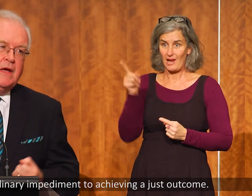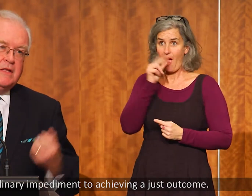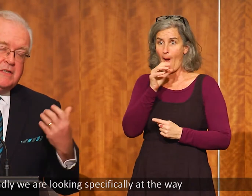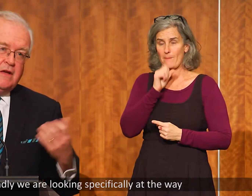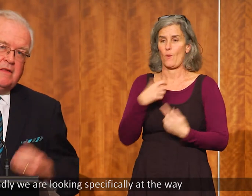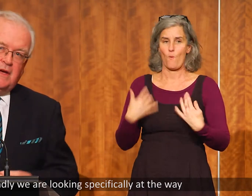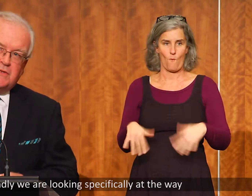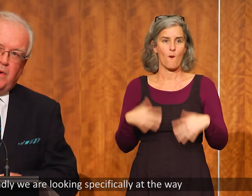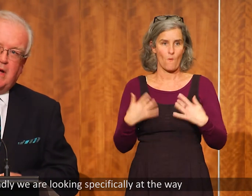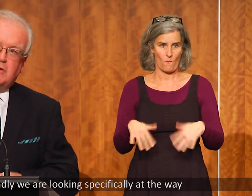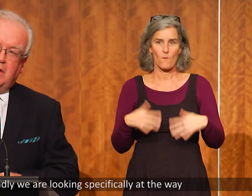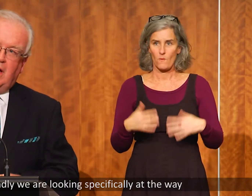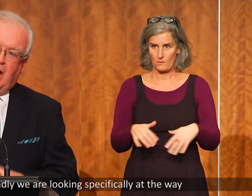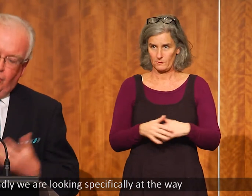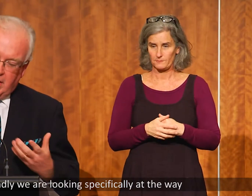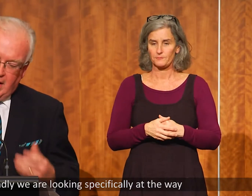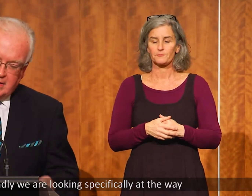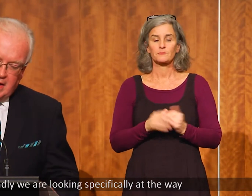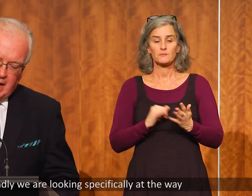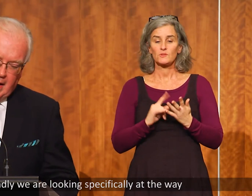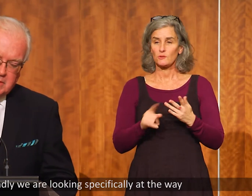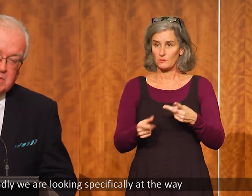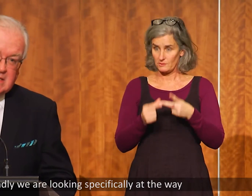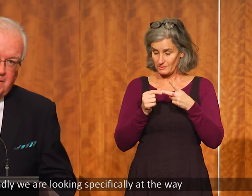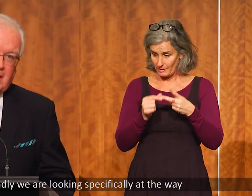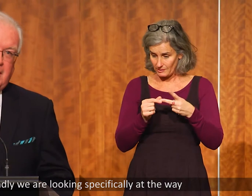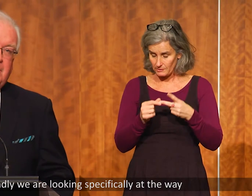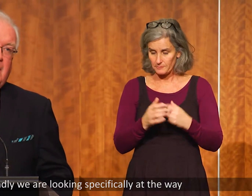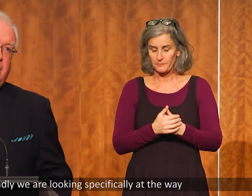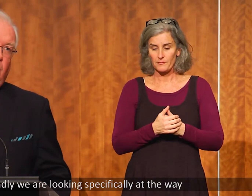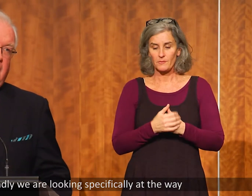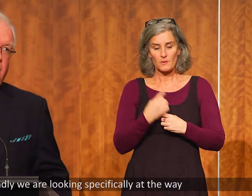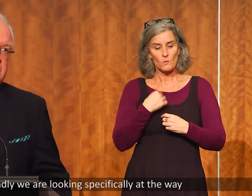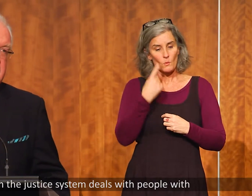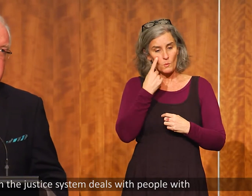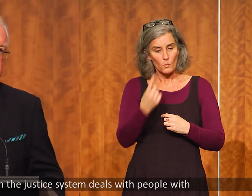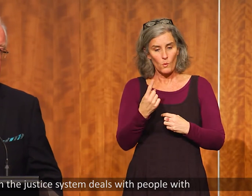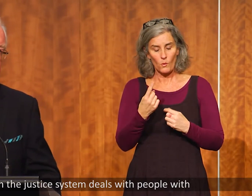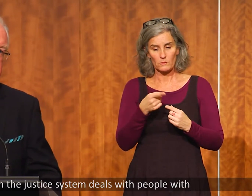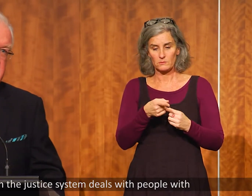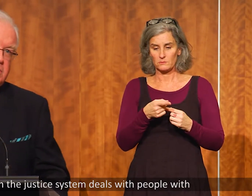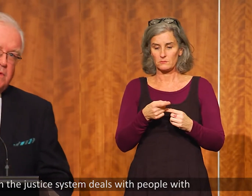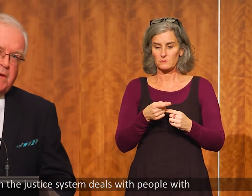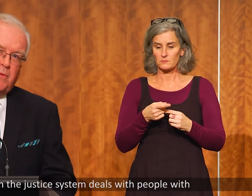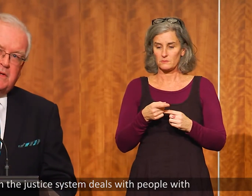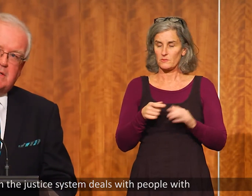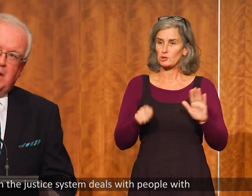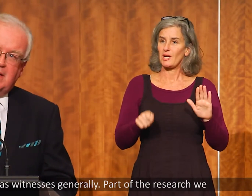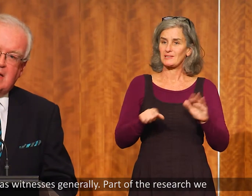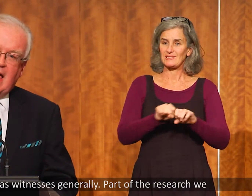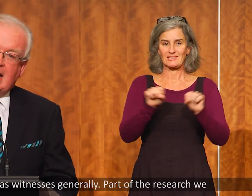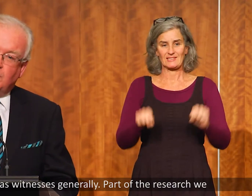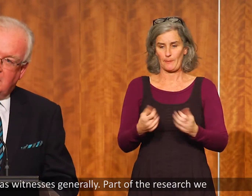outcome. The second thing is we actually are looking at specifically the way in which the justice system deals with people